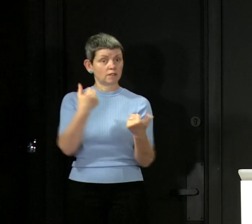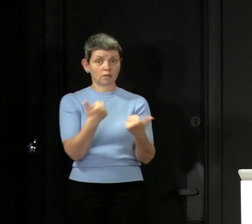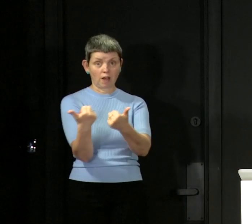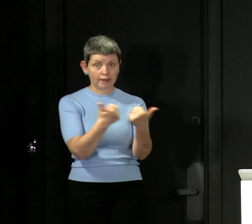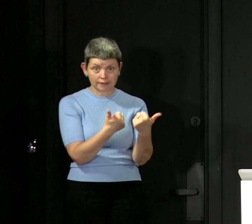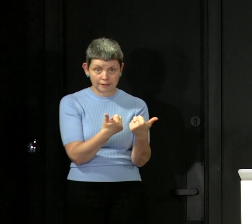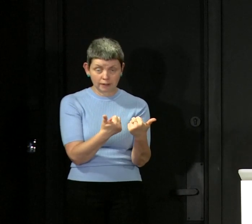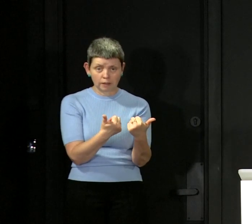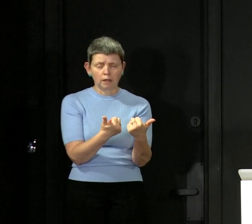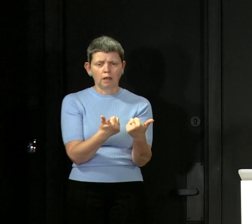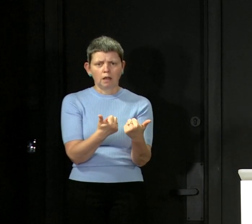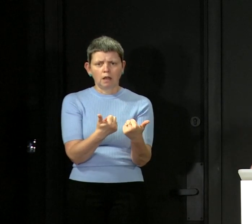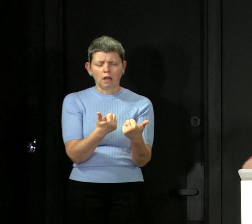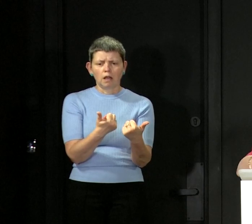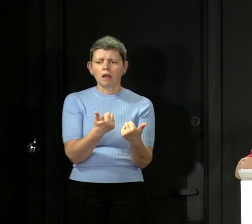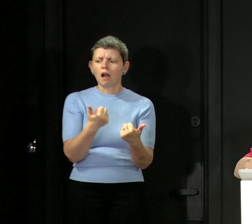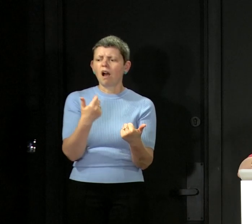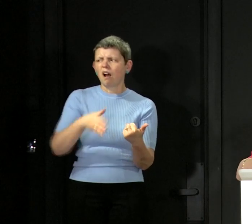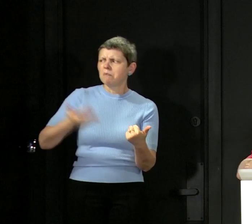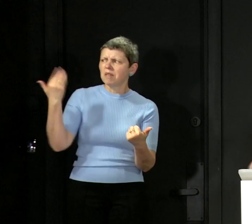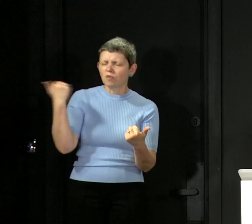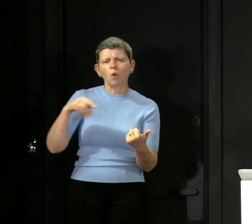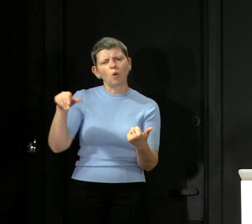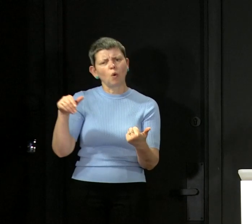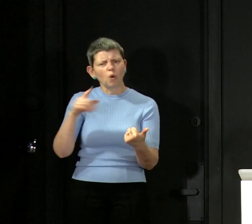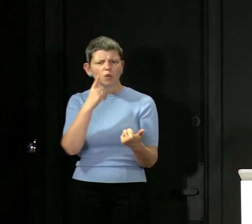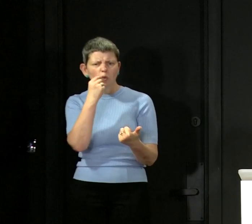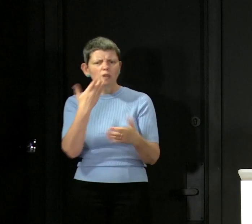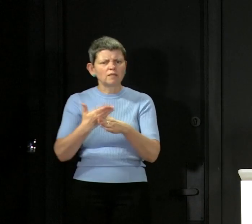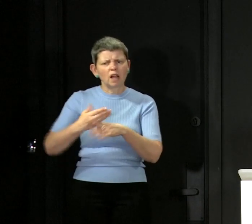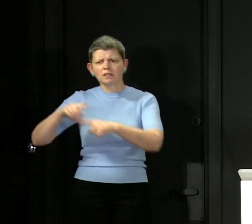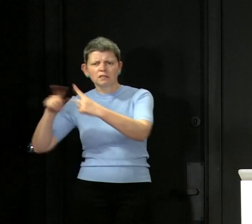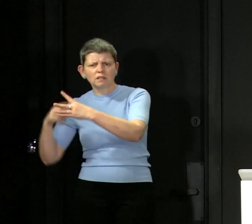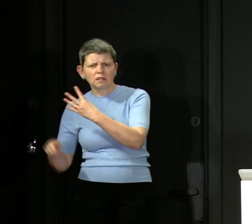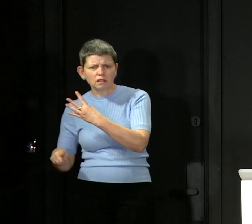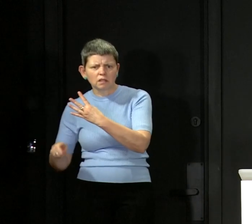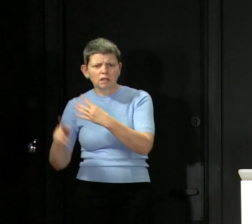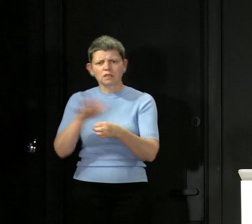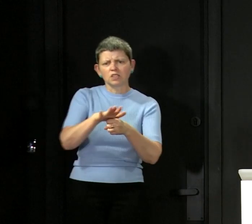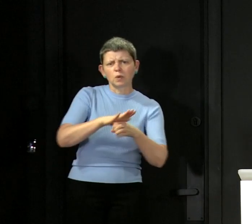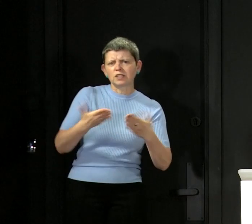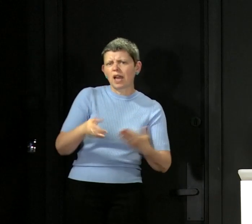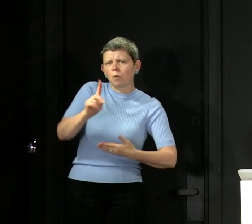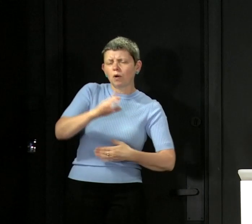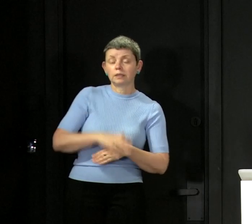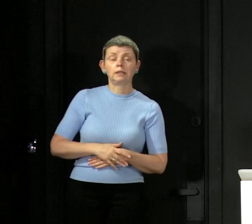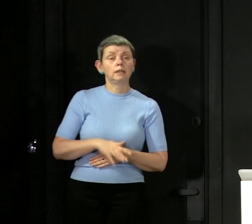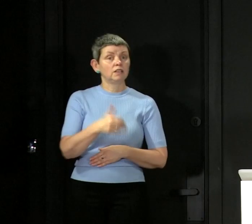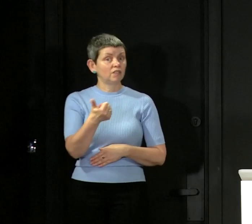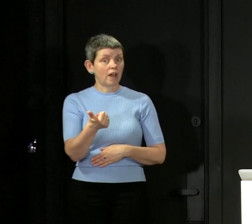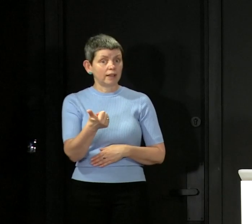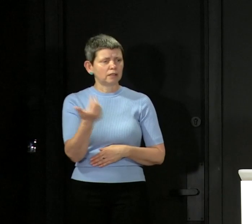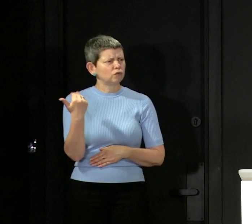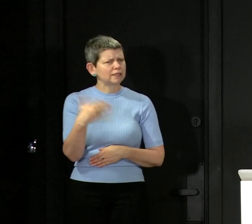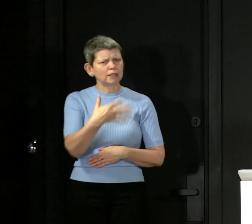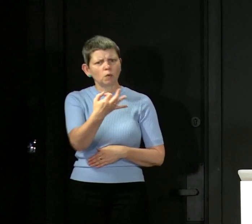legitimately, about if we'd done different things at different times, we might be facing different outcomes. It's, I think a couple of weeks ago, a couple of days in a row, you asked us about